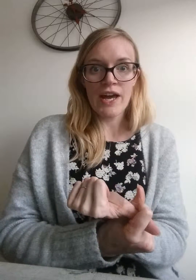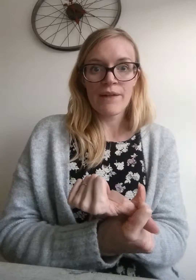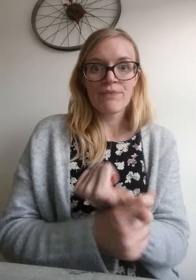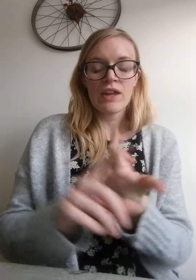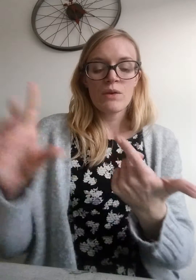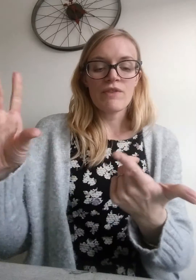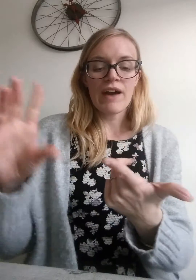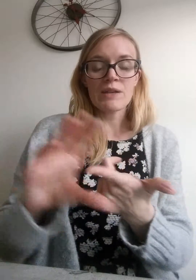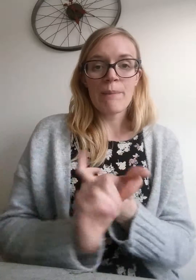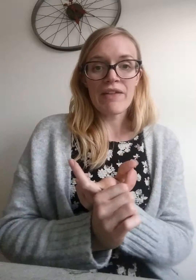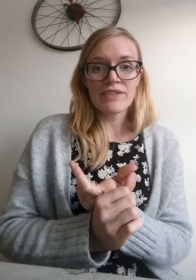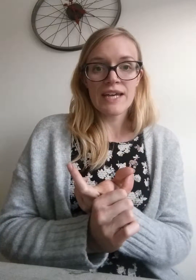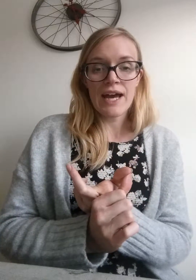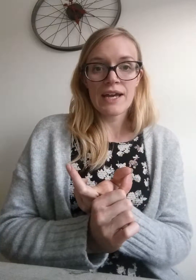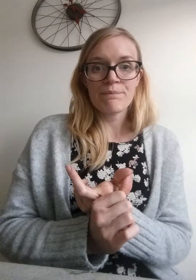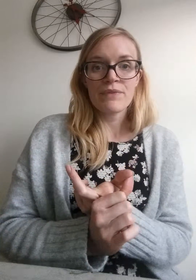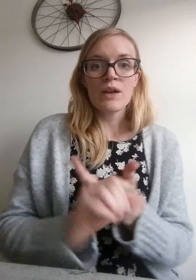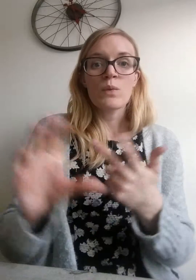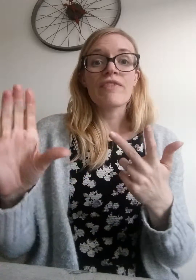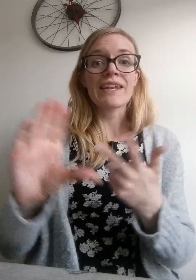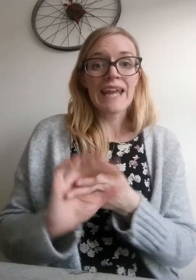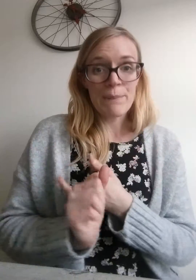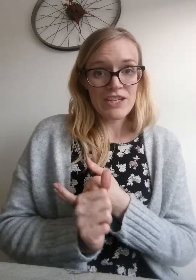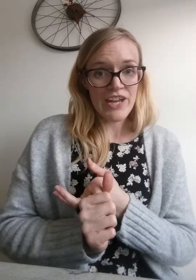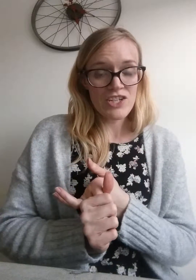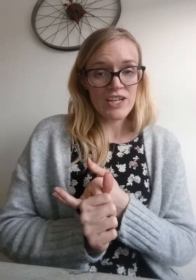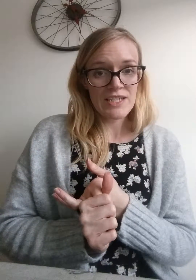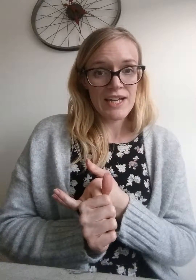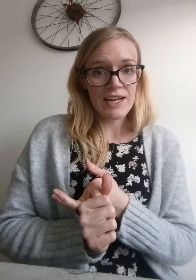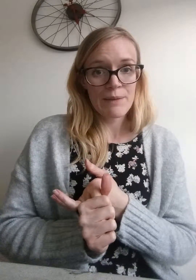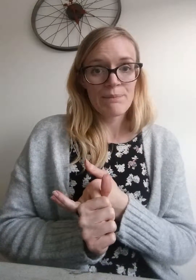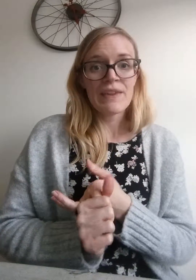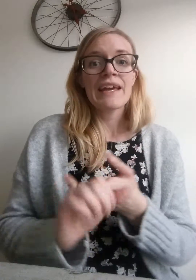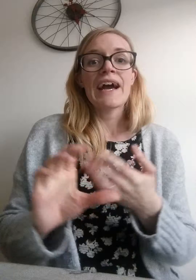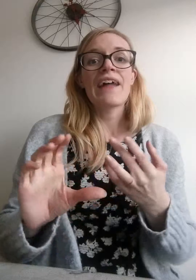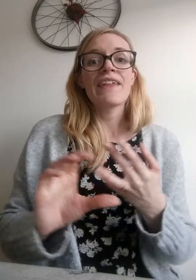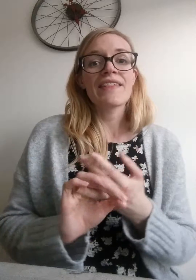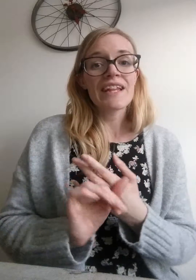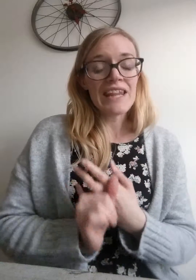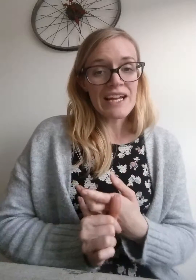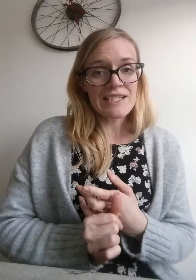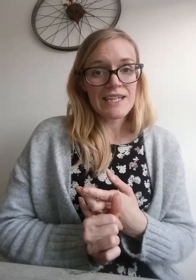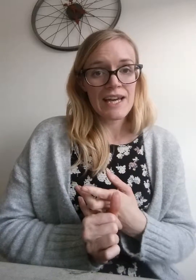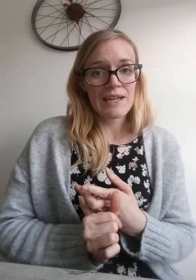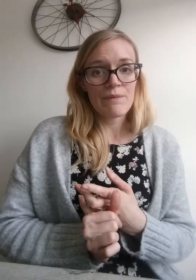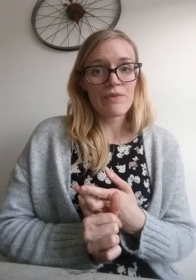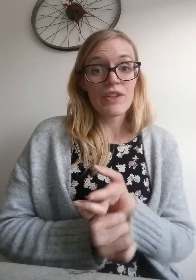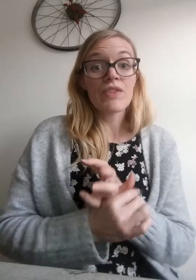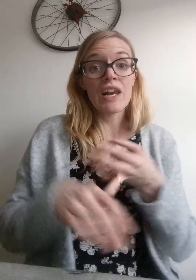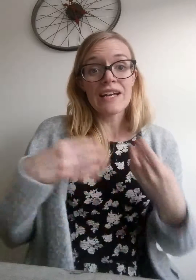chair, we've had bath time, we've had nappy changing time, and then the last time, the